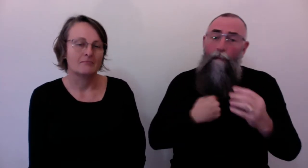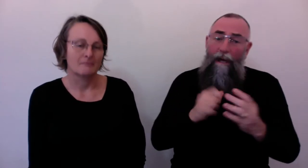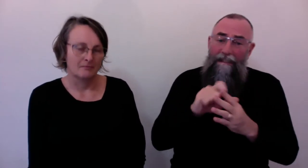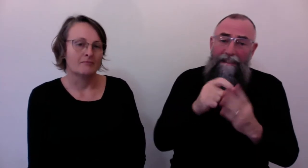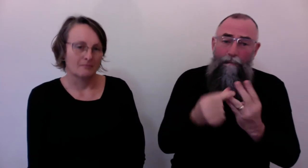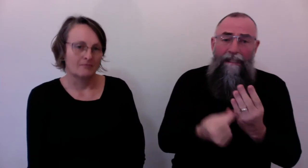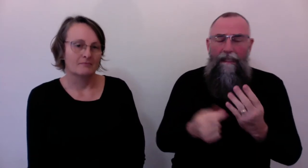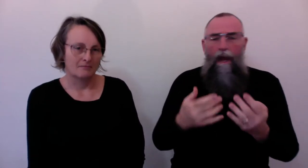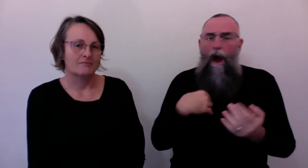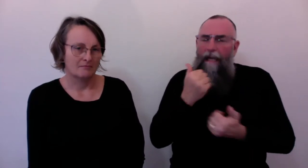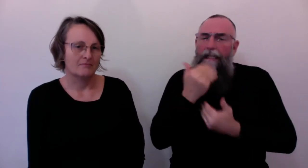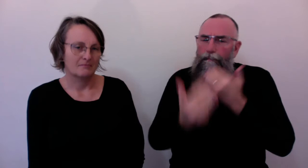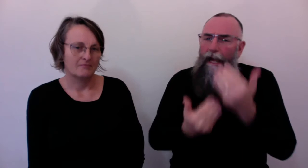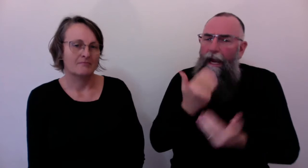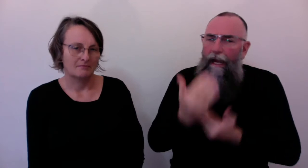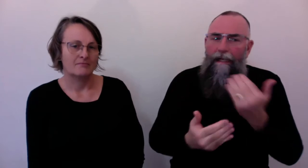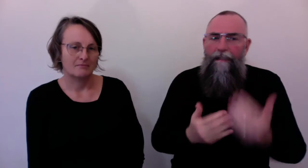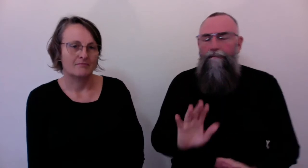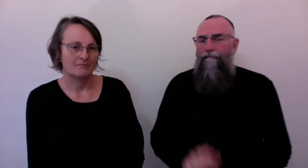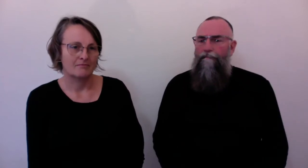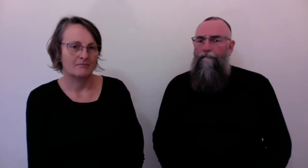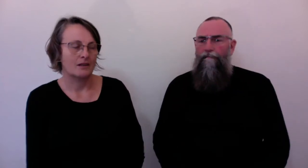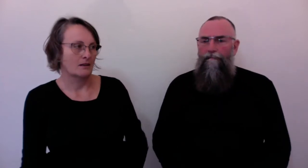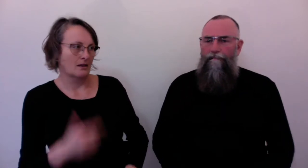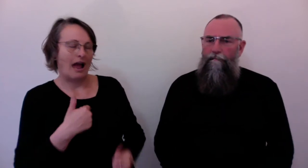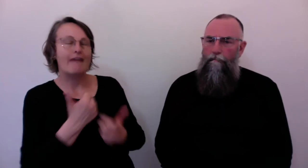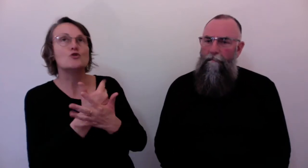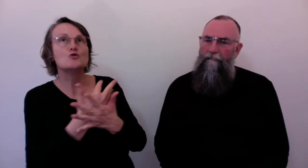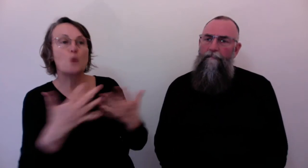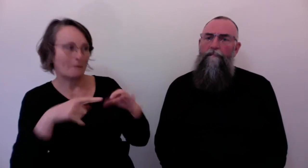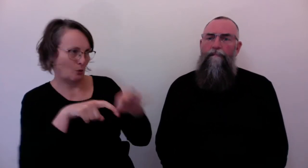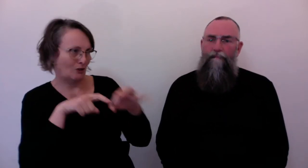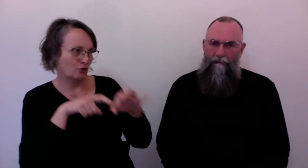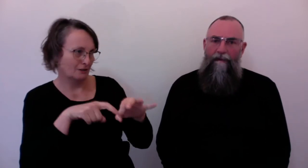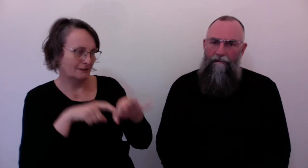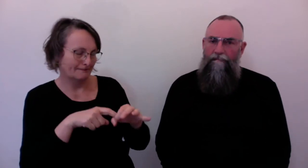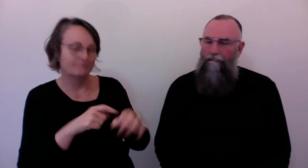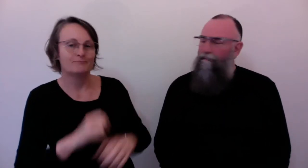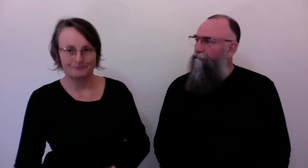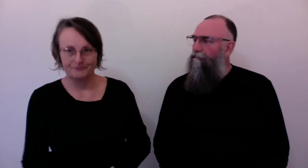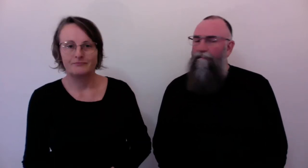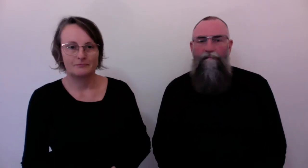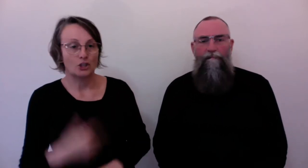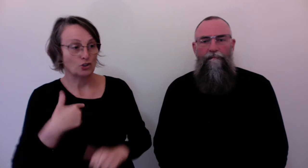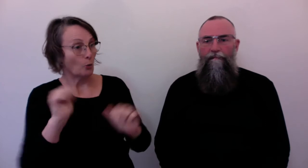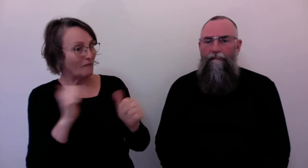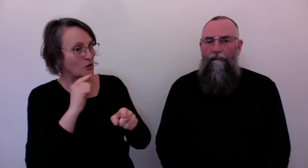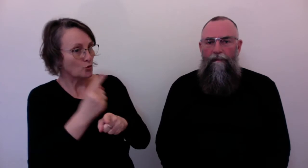Good on you, better. Nate. Yes, Great. I Killing it. agree. I've got so many questions that I need Yes. to ask you. Go ahead. We've already talked about captions. Yes. Do